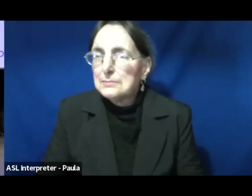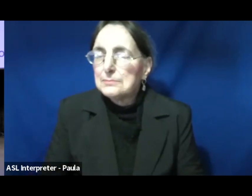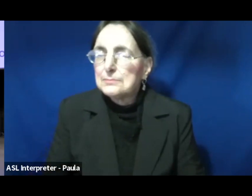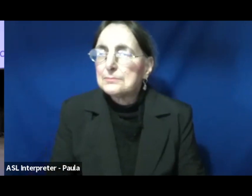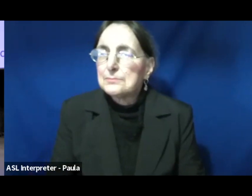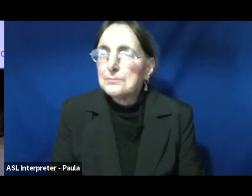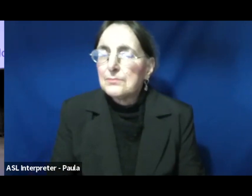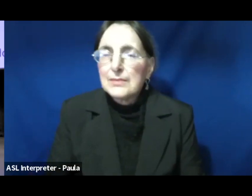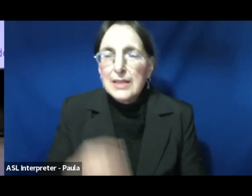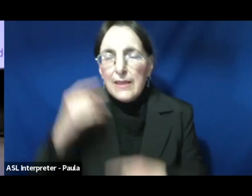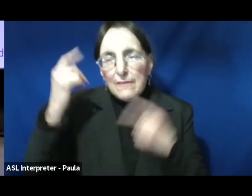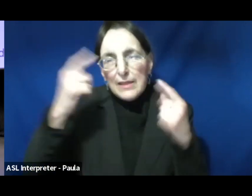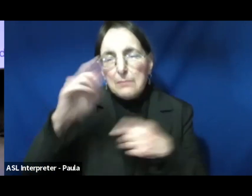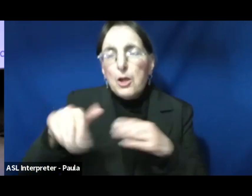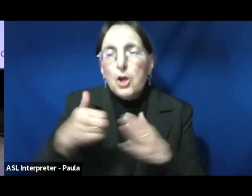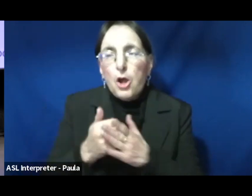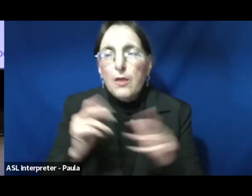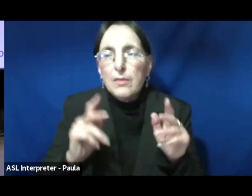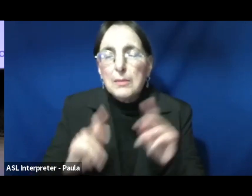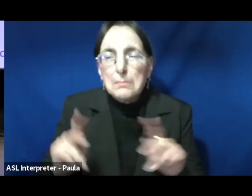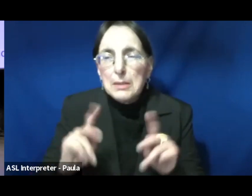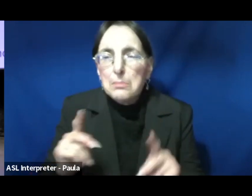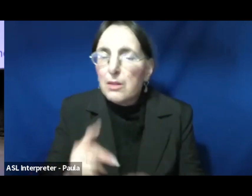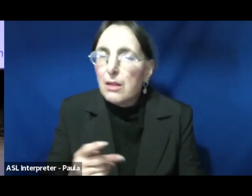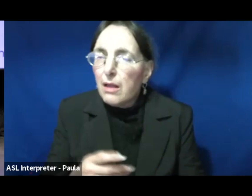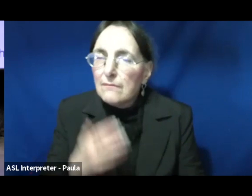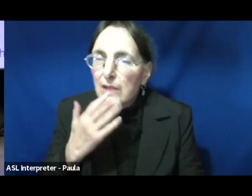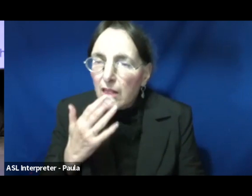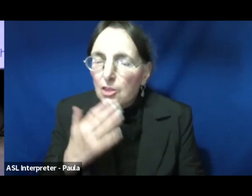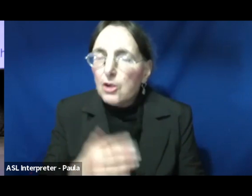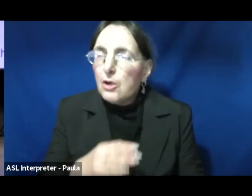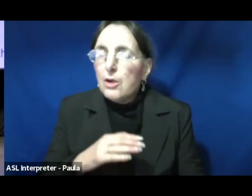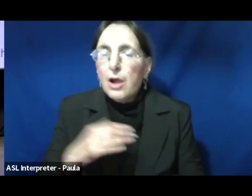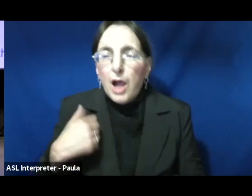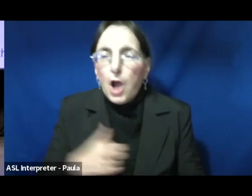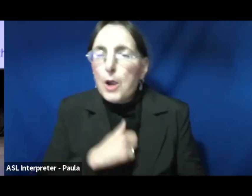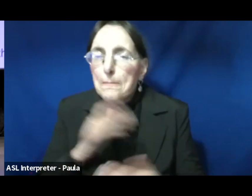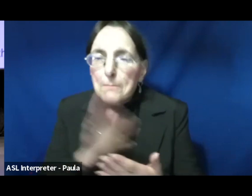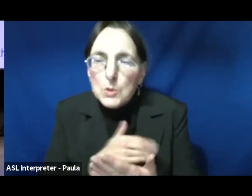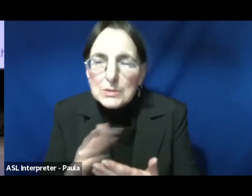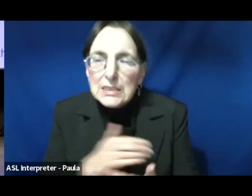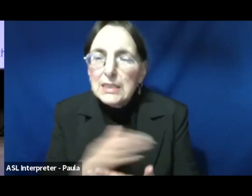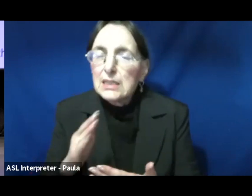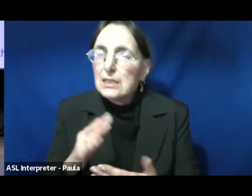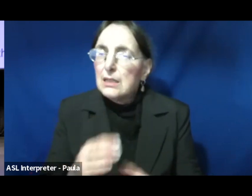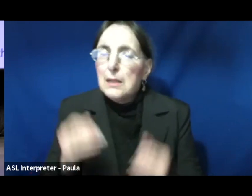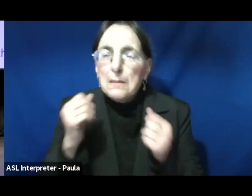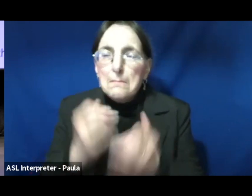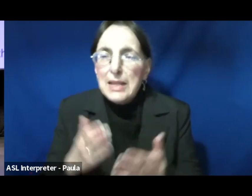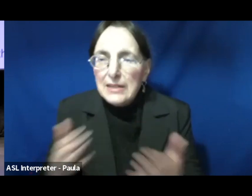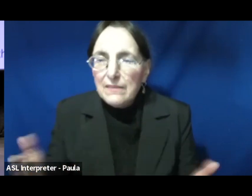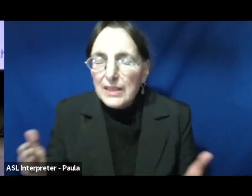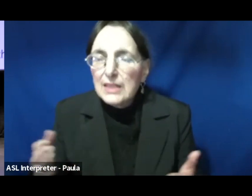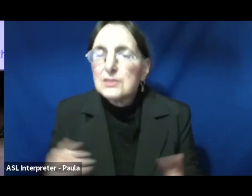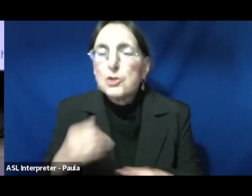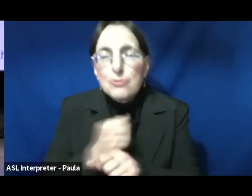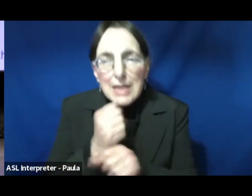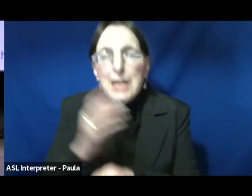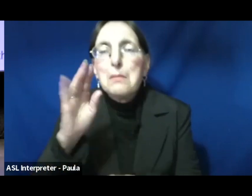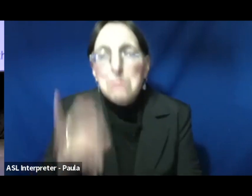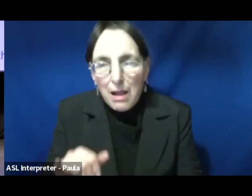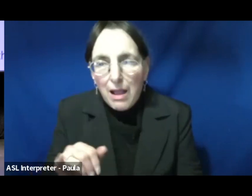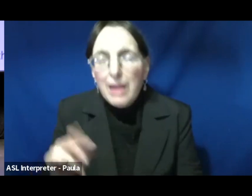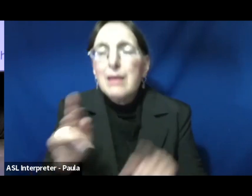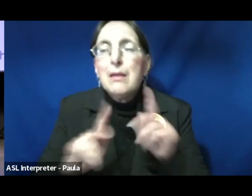Think about all the folks of color. Think about our music. Think about all the things that I'm not talking about today. that were created by people of color that have